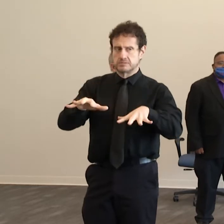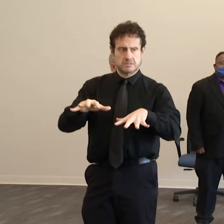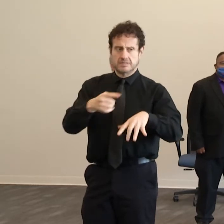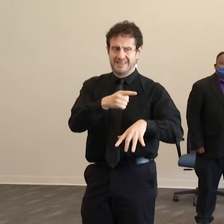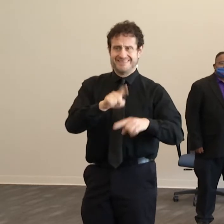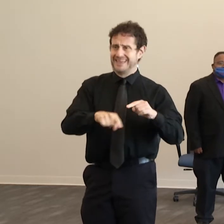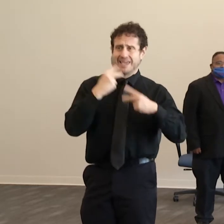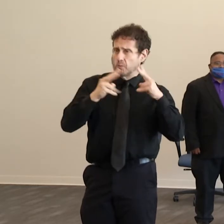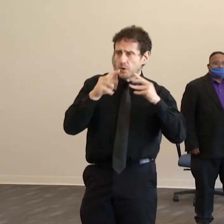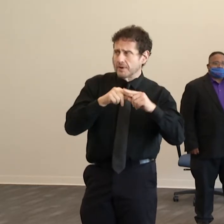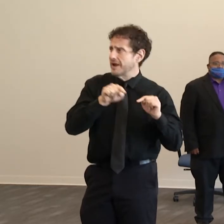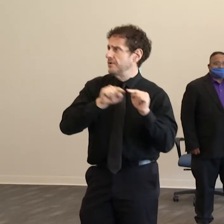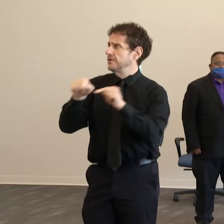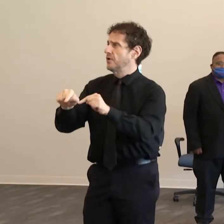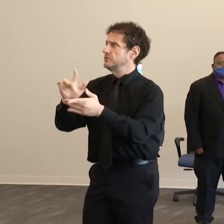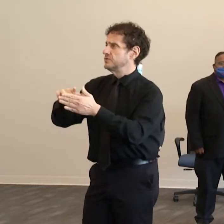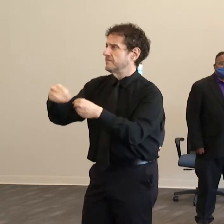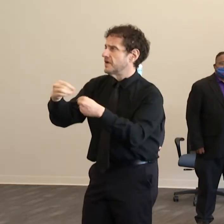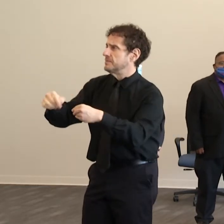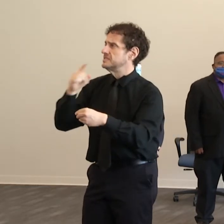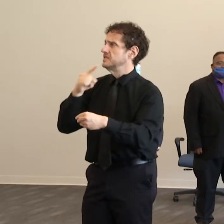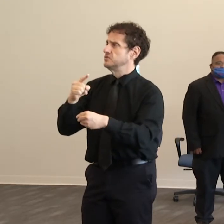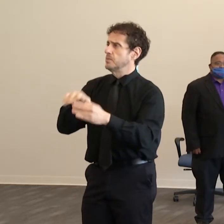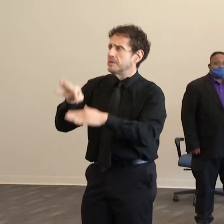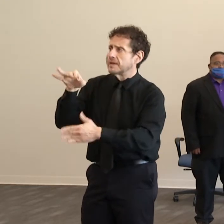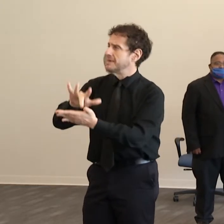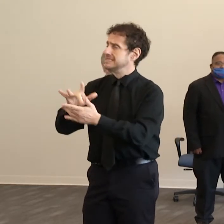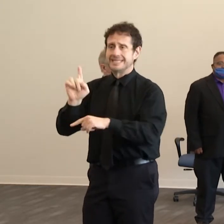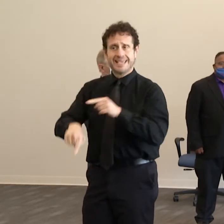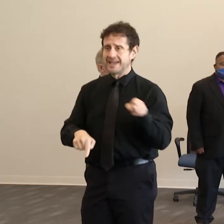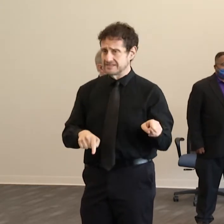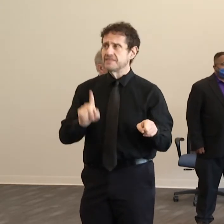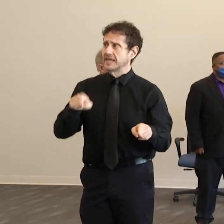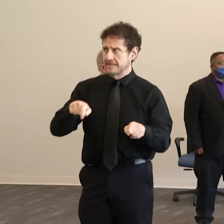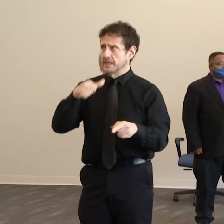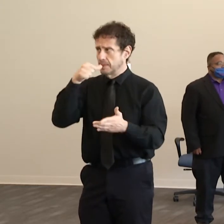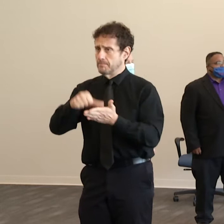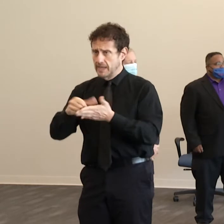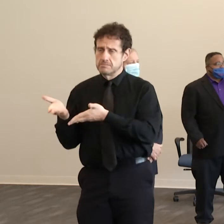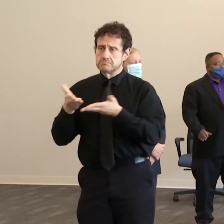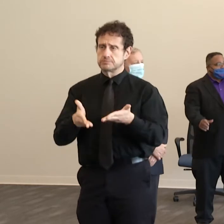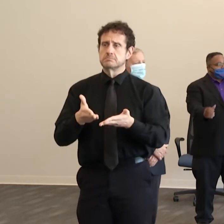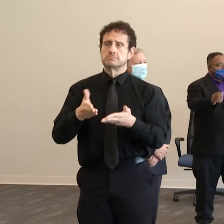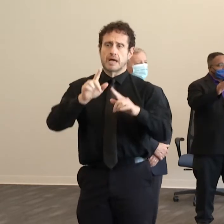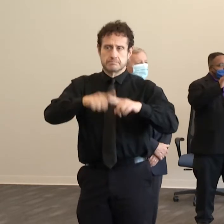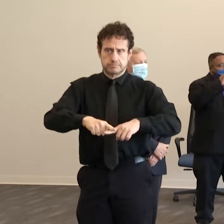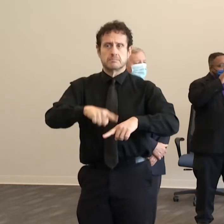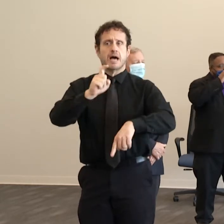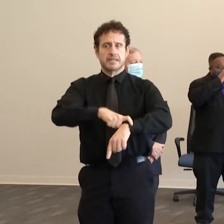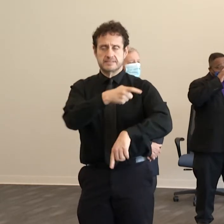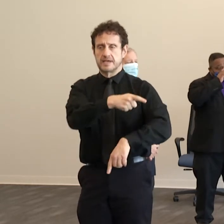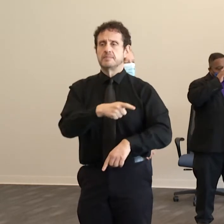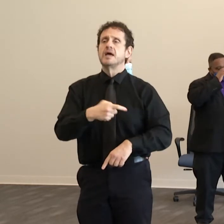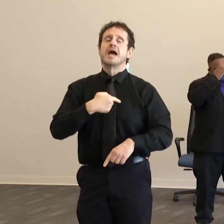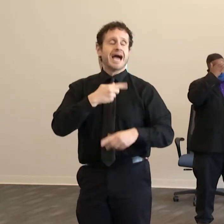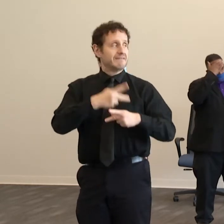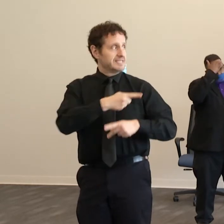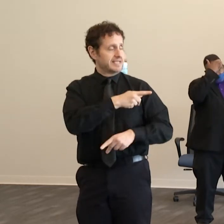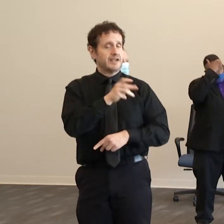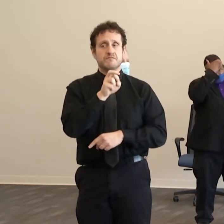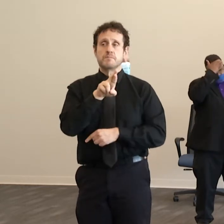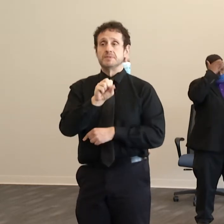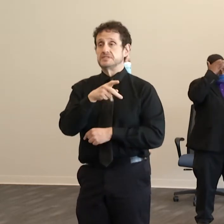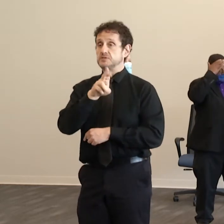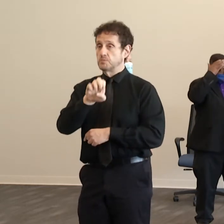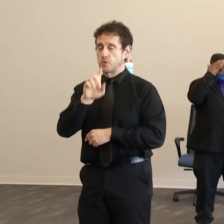had the privilege to care for Mrs. Moore for the past 15 years at our Woodlawn Health Center. Recently, Mrs. Moore